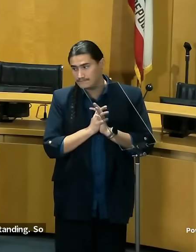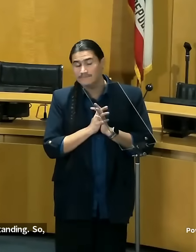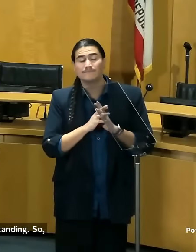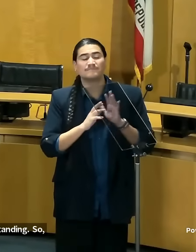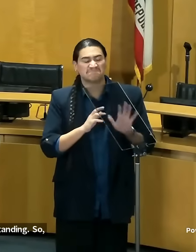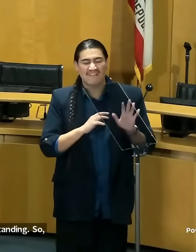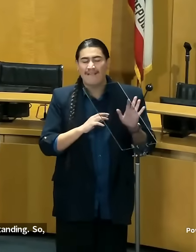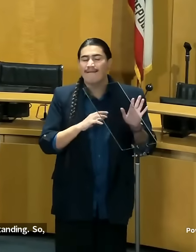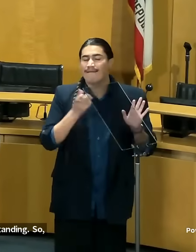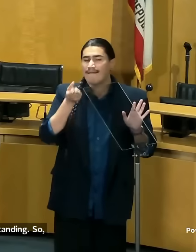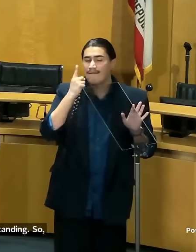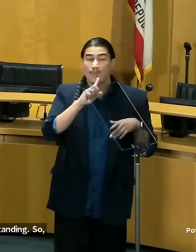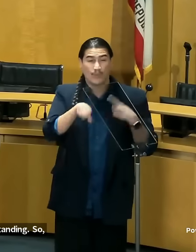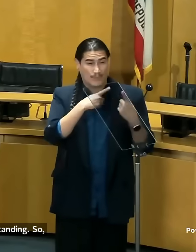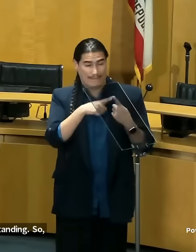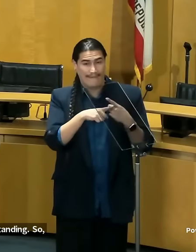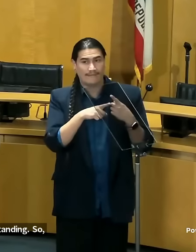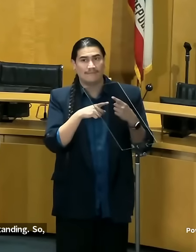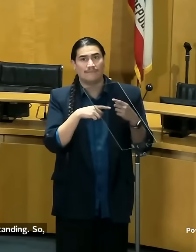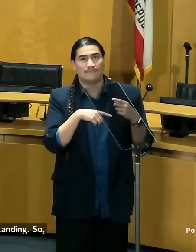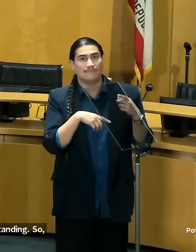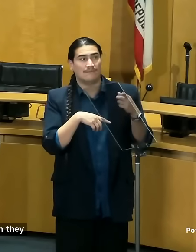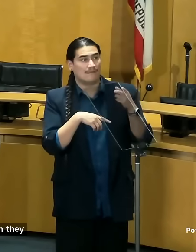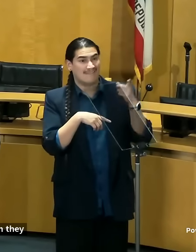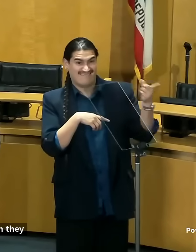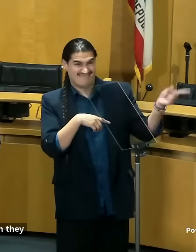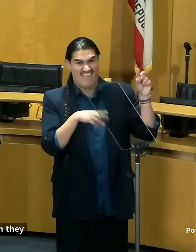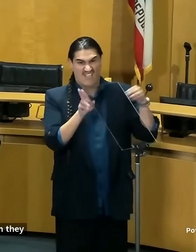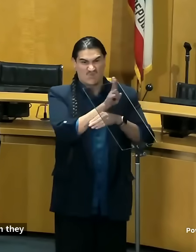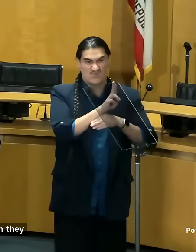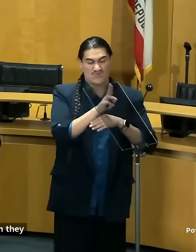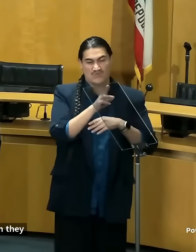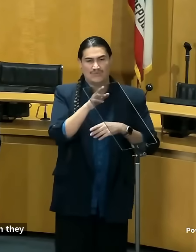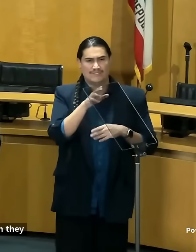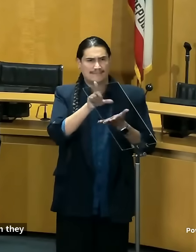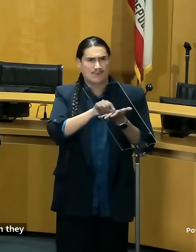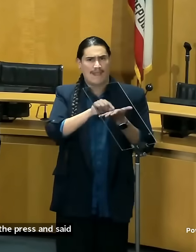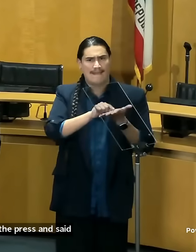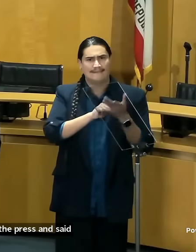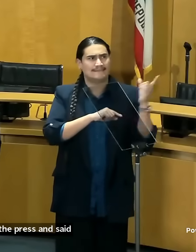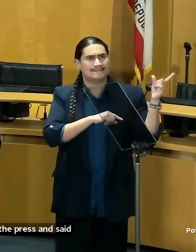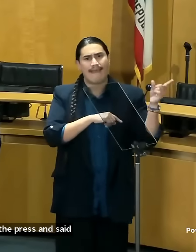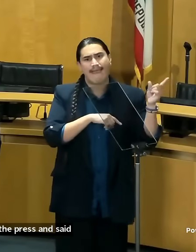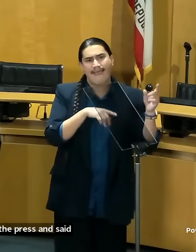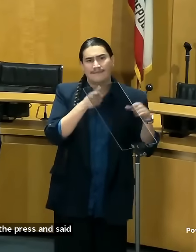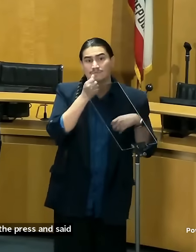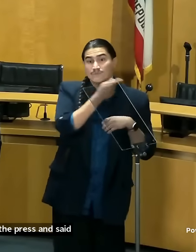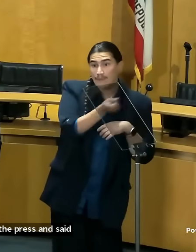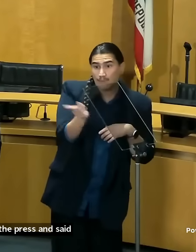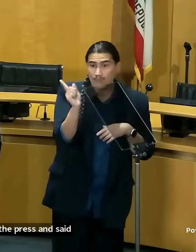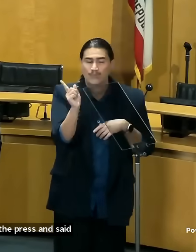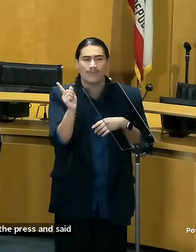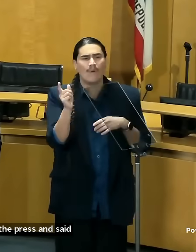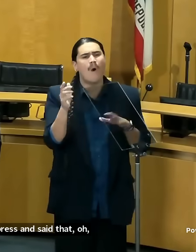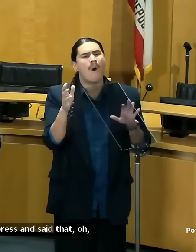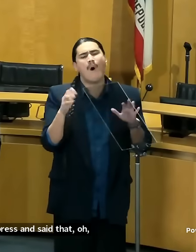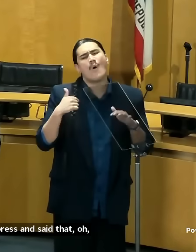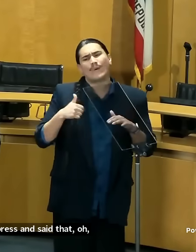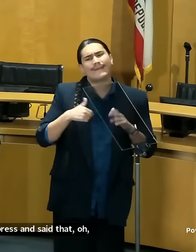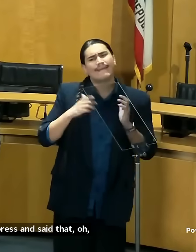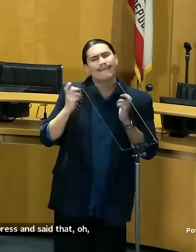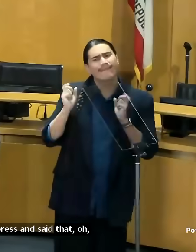and when they used the press and said that, oh, we gave them $1 billion.